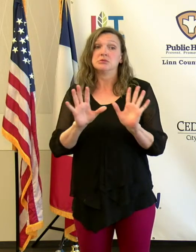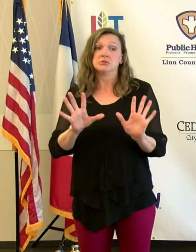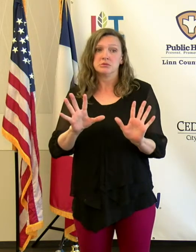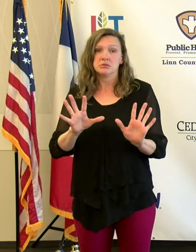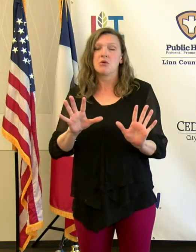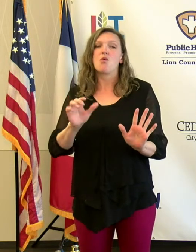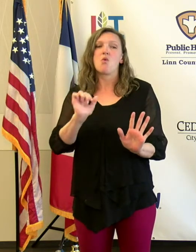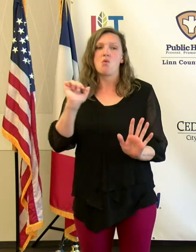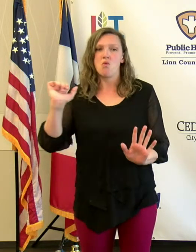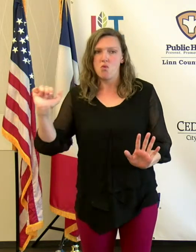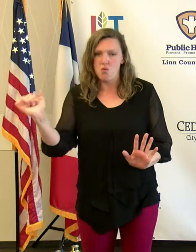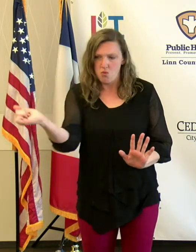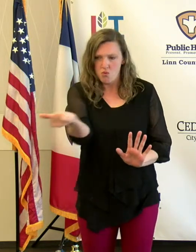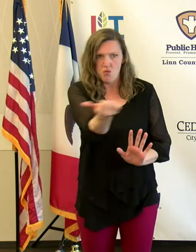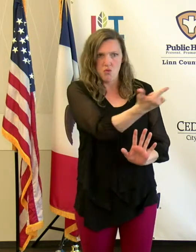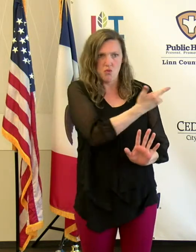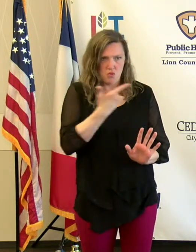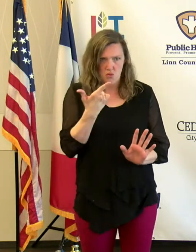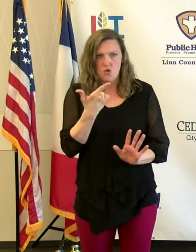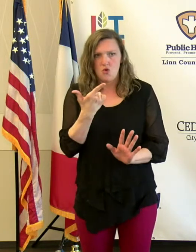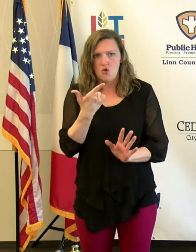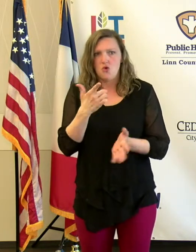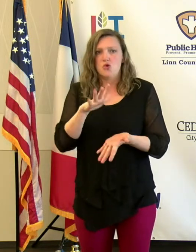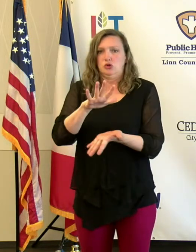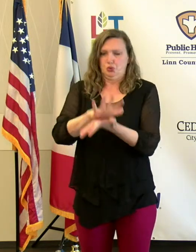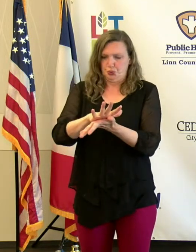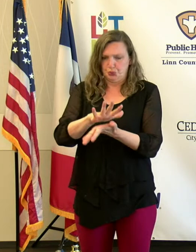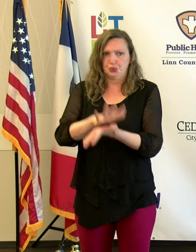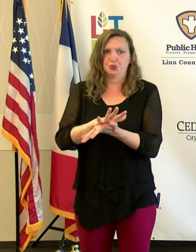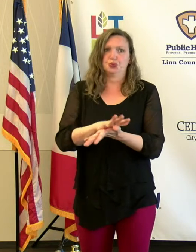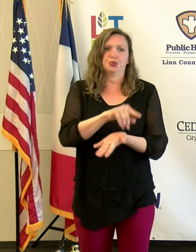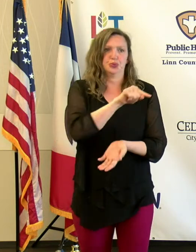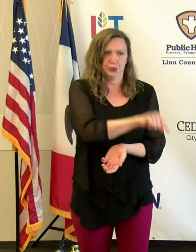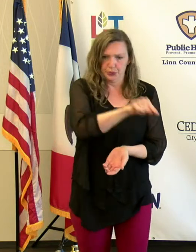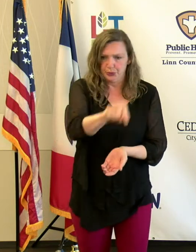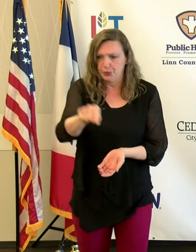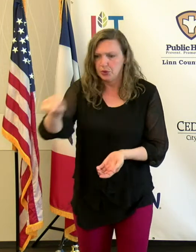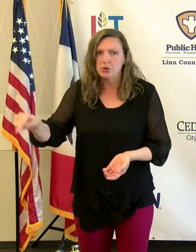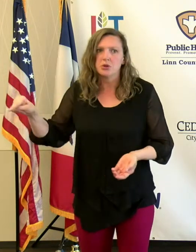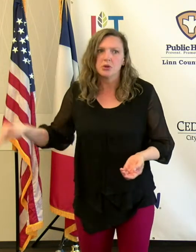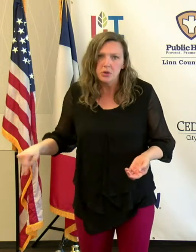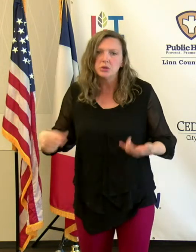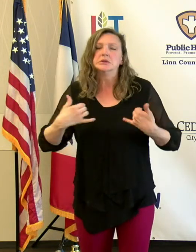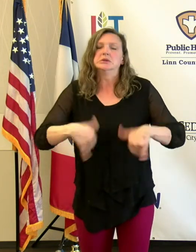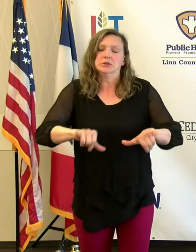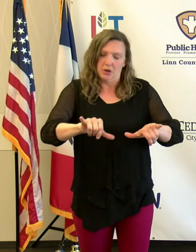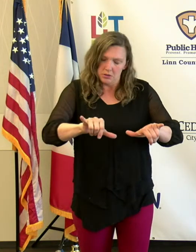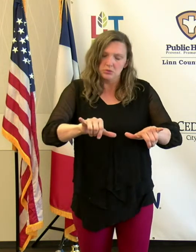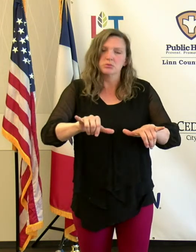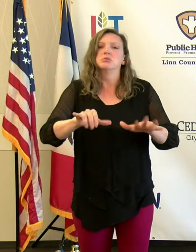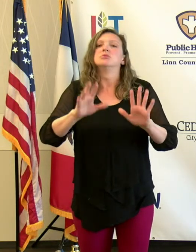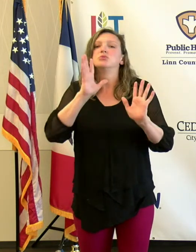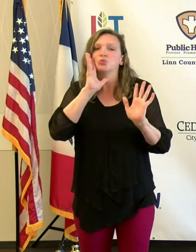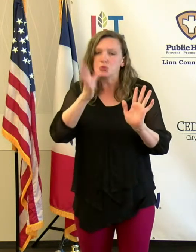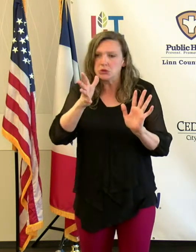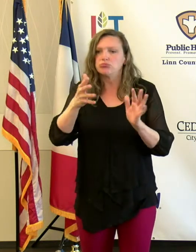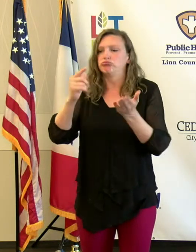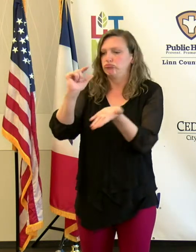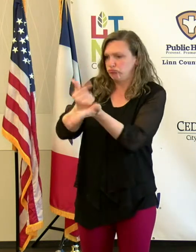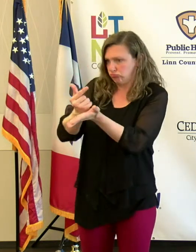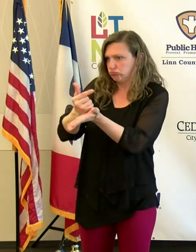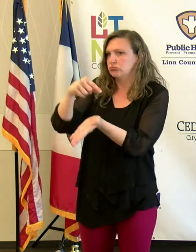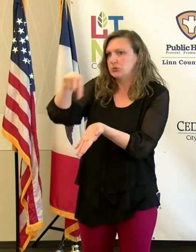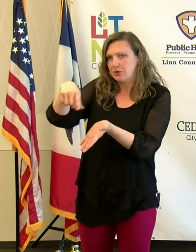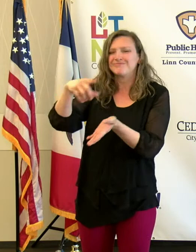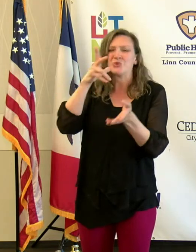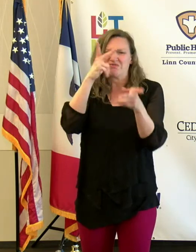track to graduate prior to this closure will do so this spring. It's universally accepted that no student